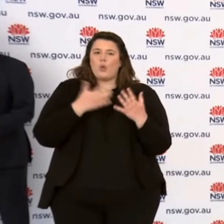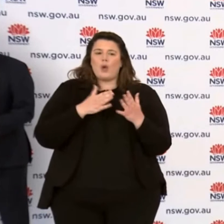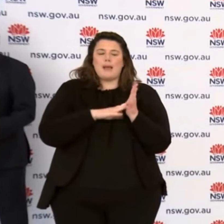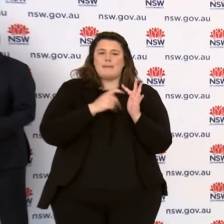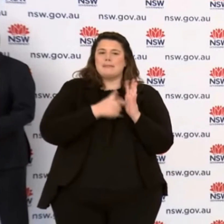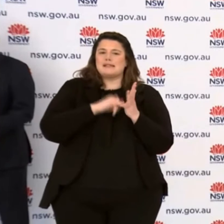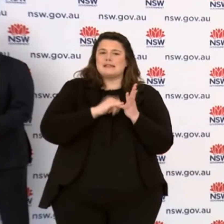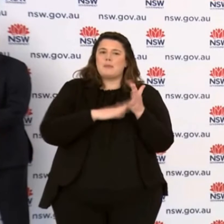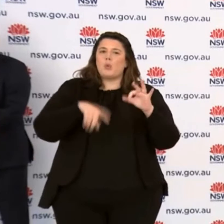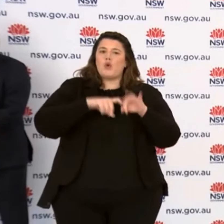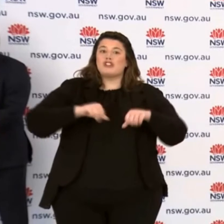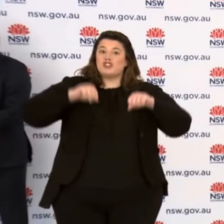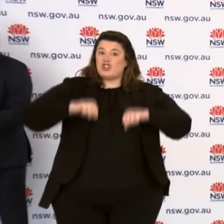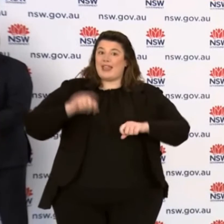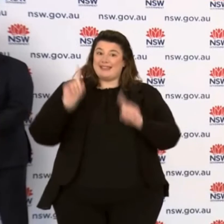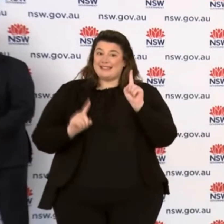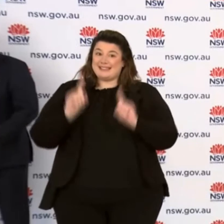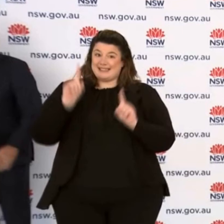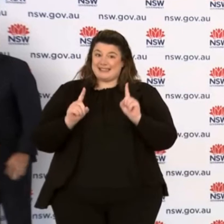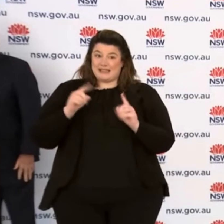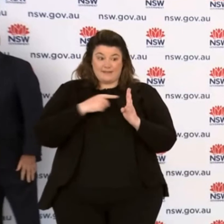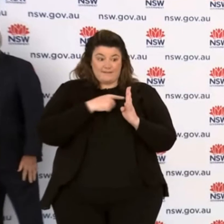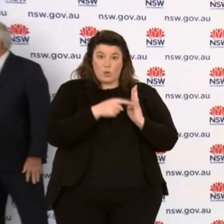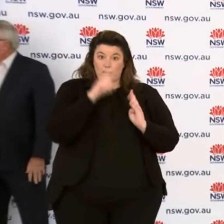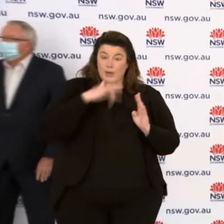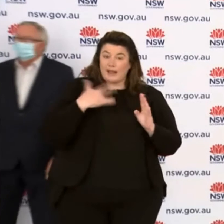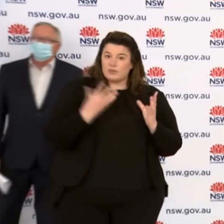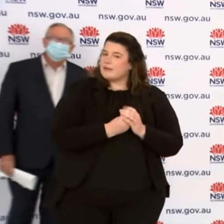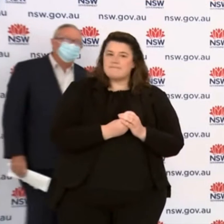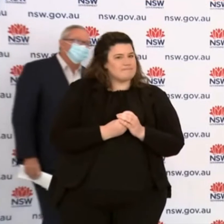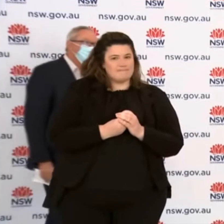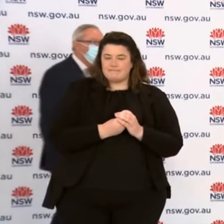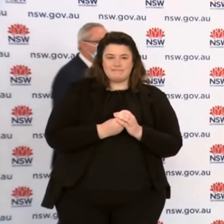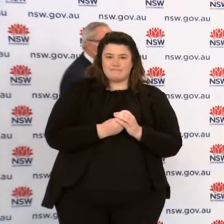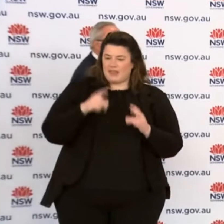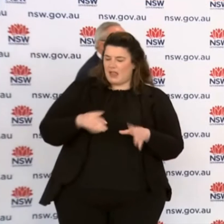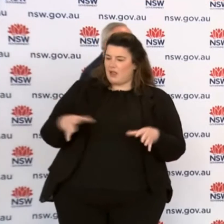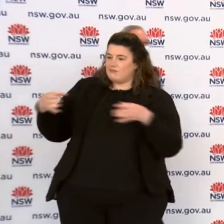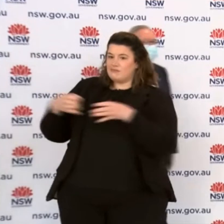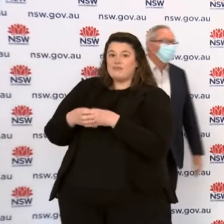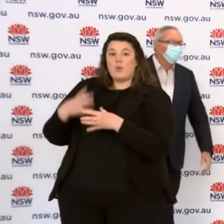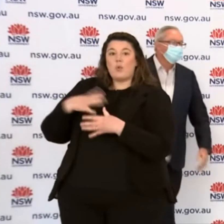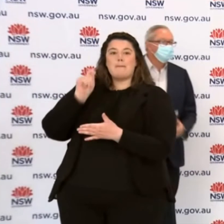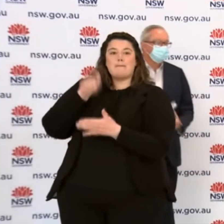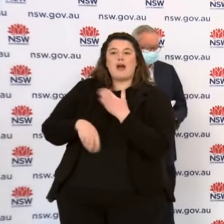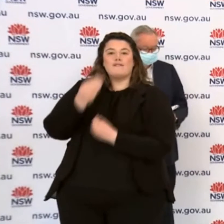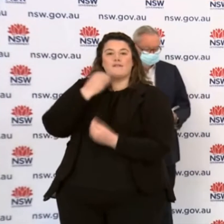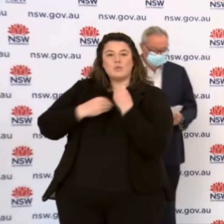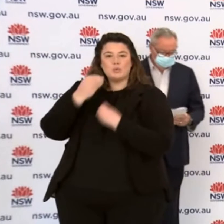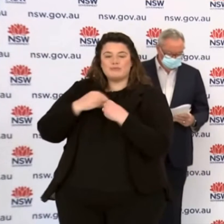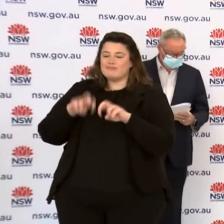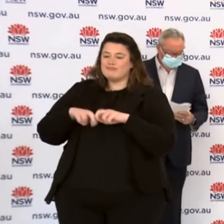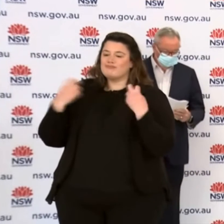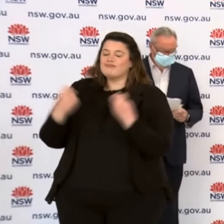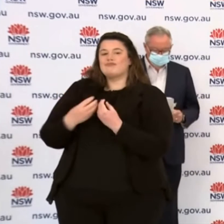chair. They were not from the same household. They had decided to gather there to purchase some food and sit down